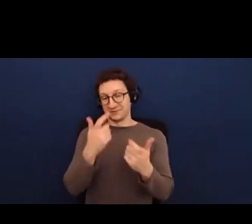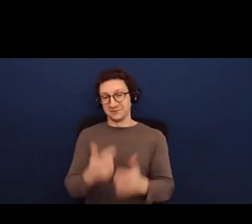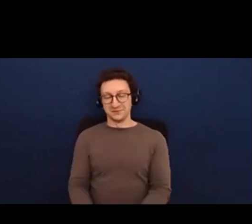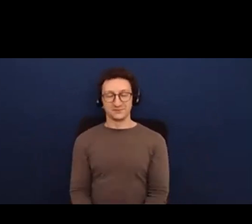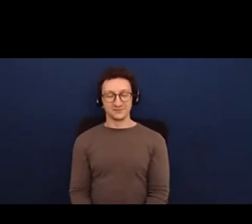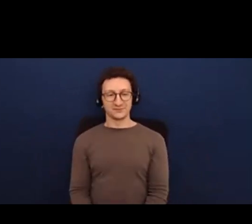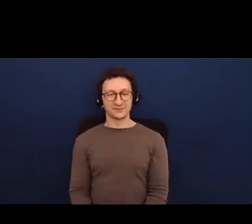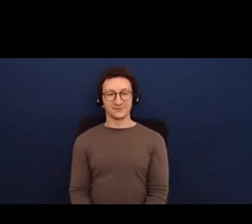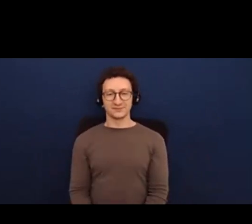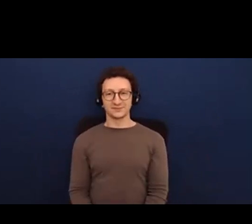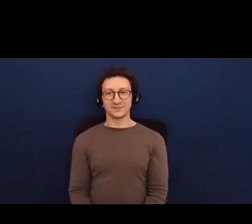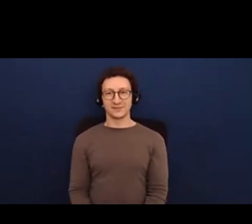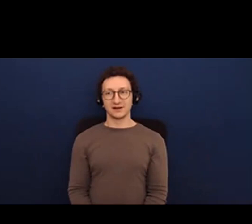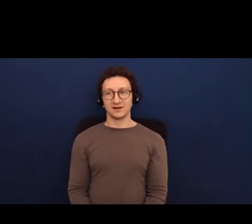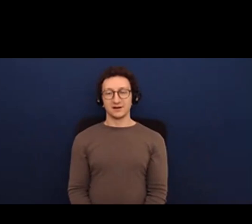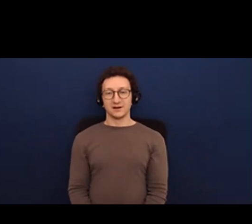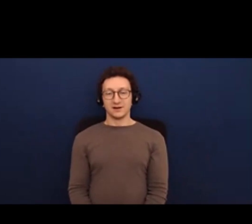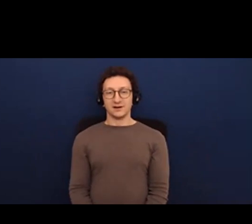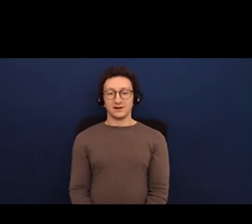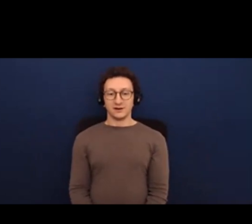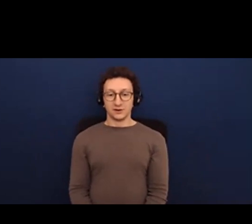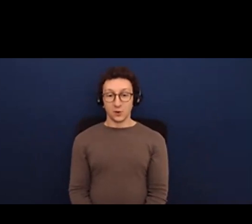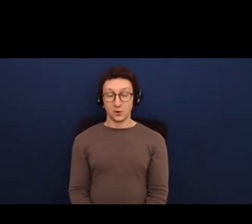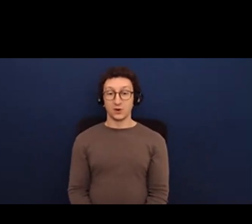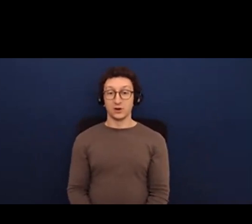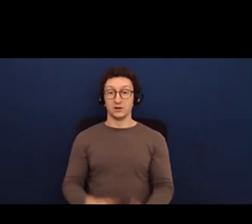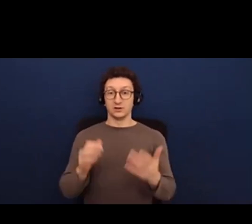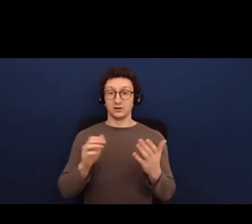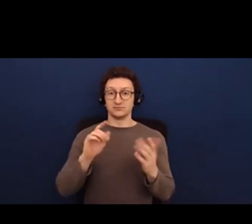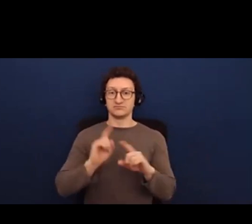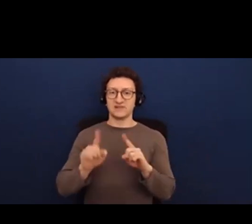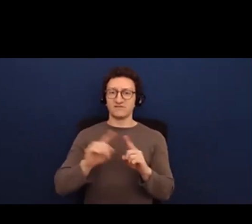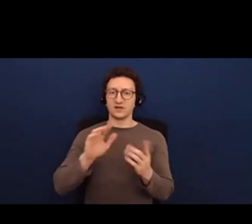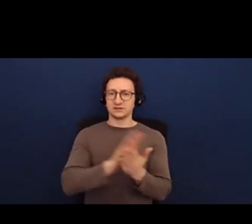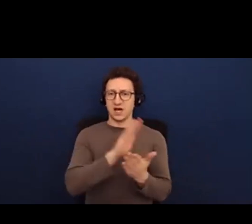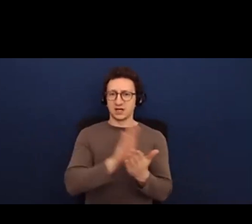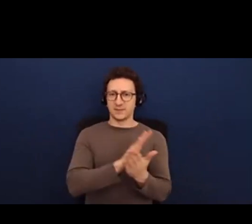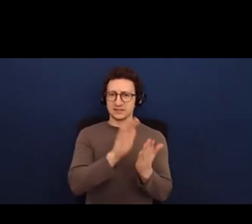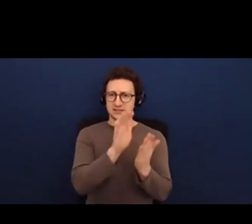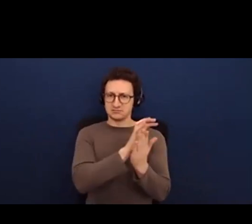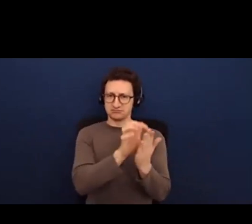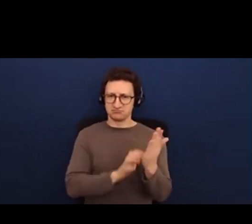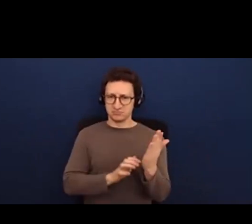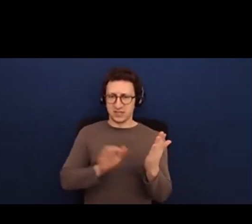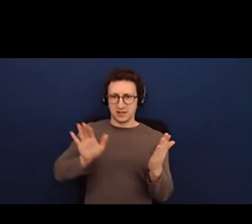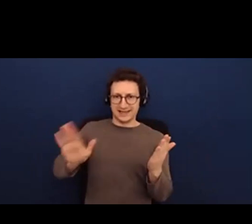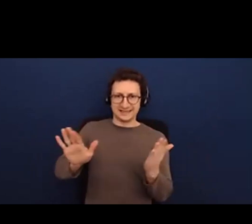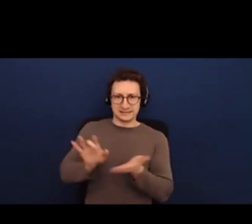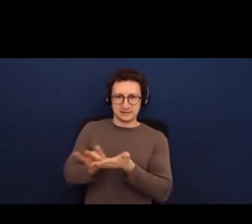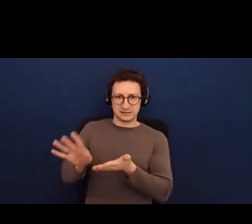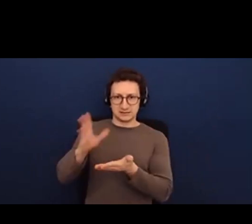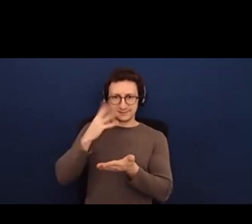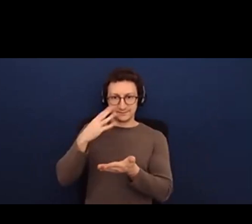Now, the documents concerning the excommunication say that anybody that's connected with